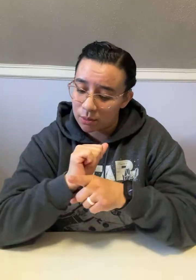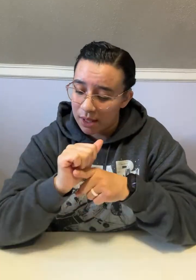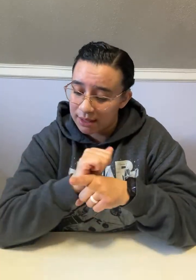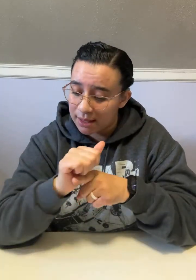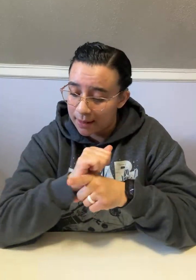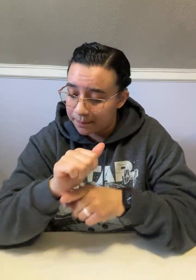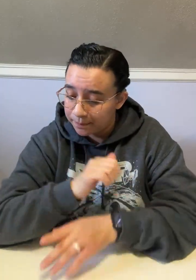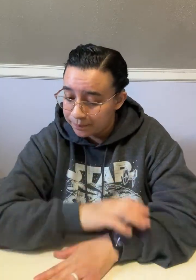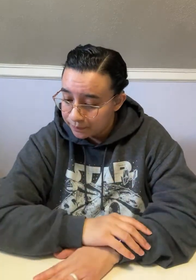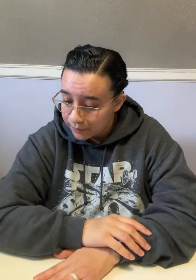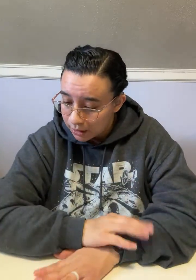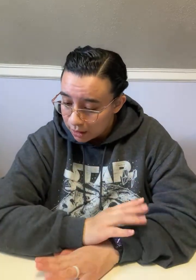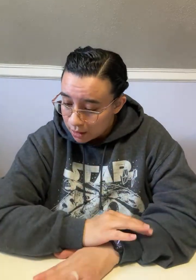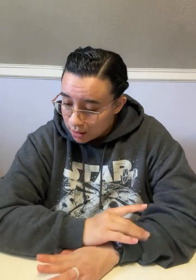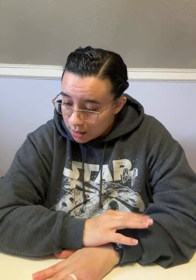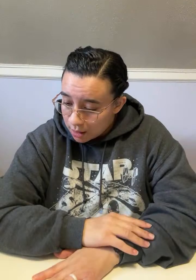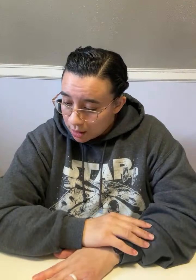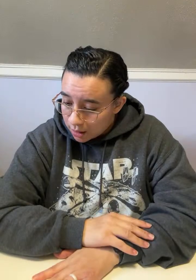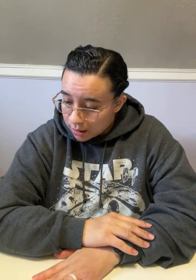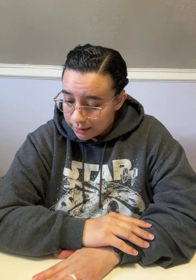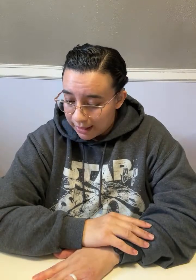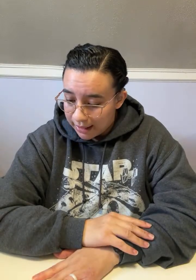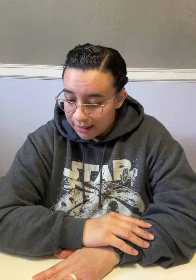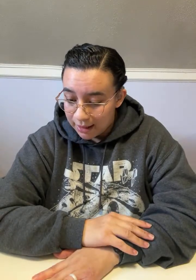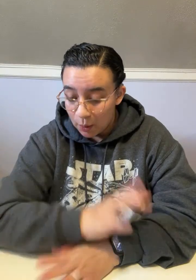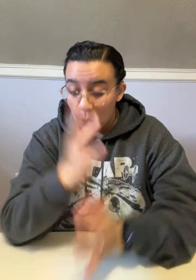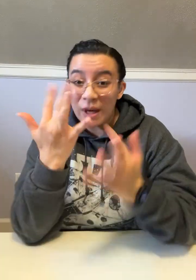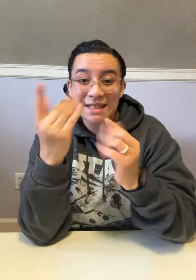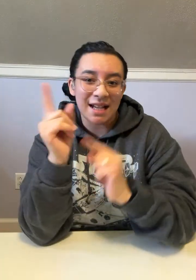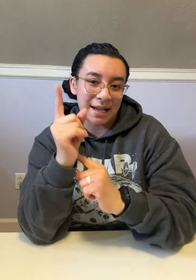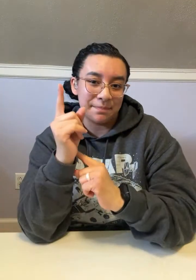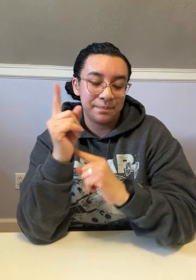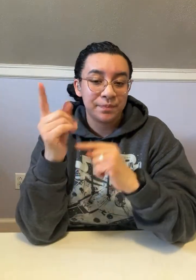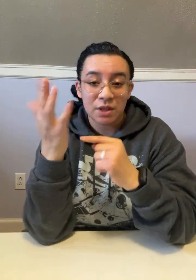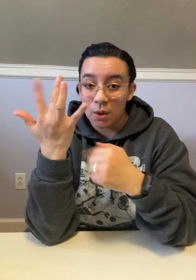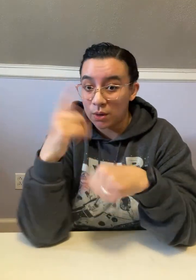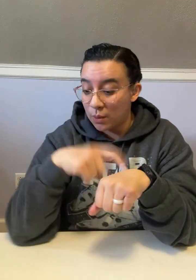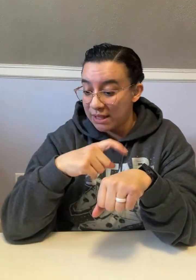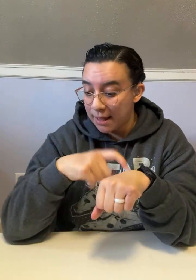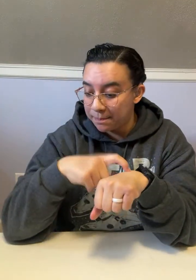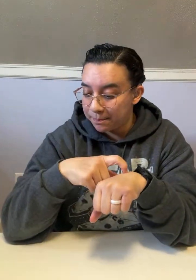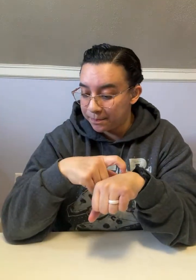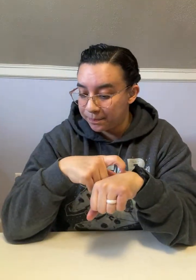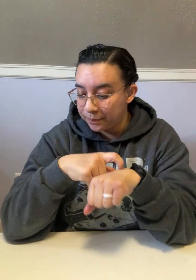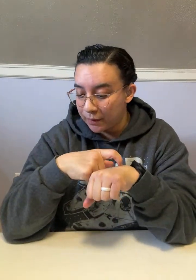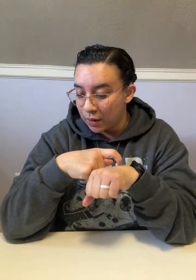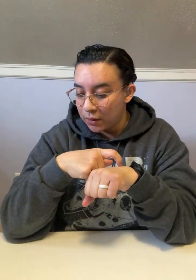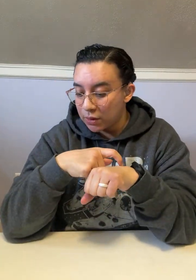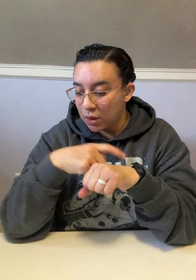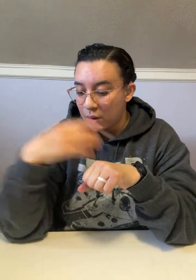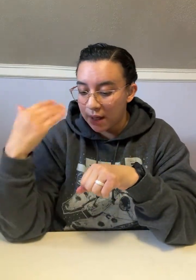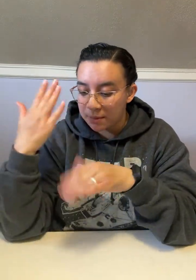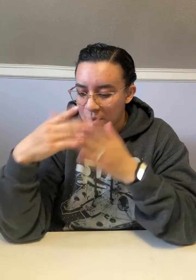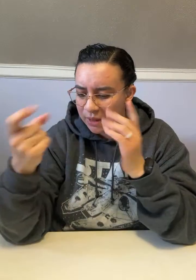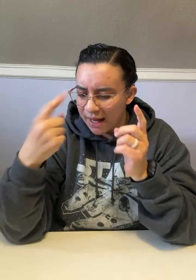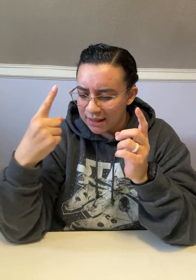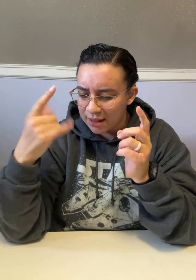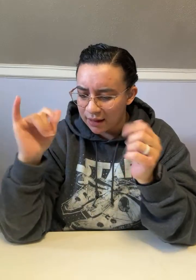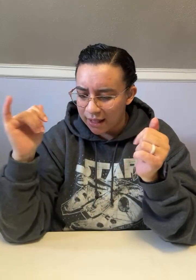practice that. All right, wait time. So the wait time. So someone asked like if